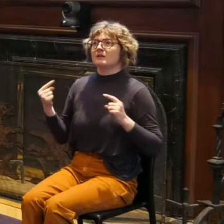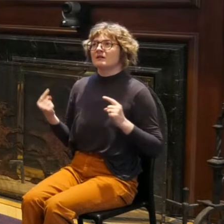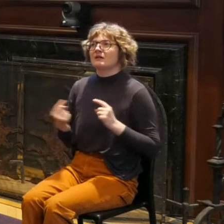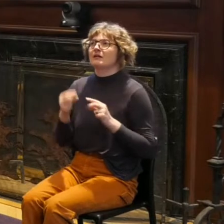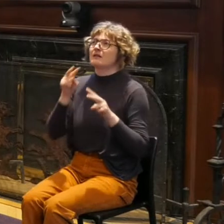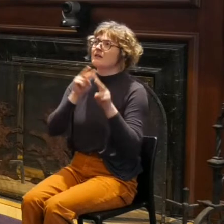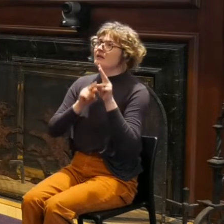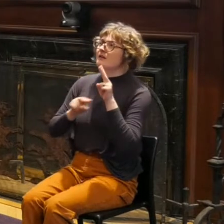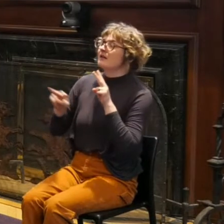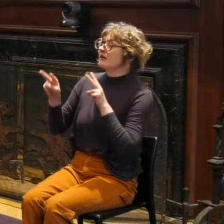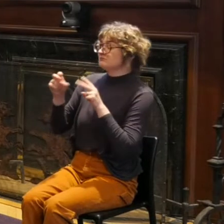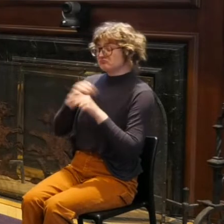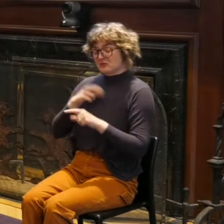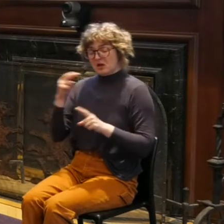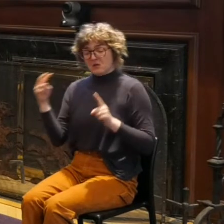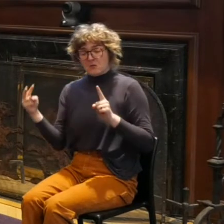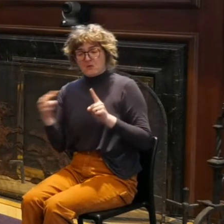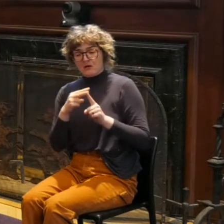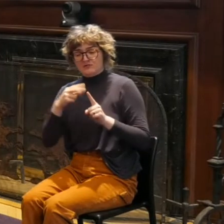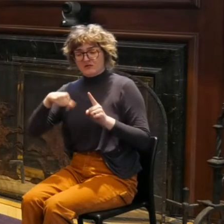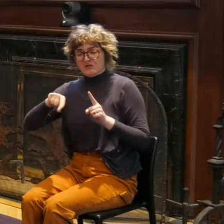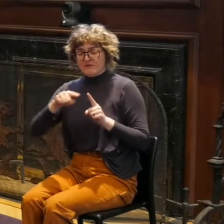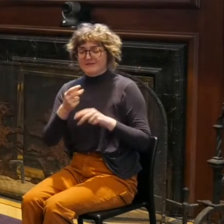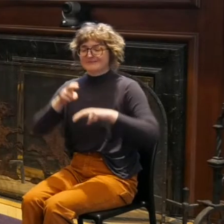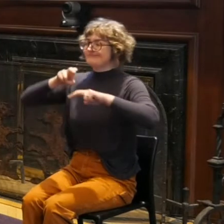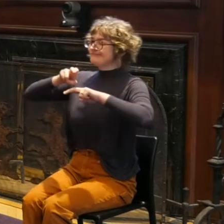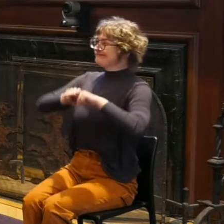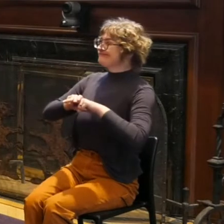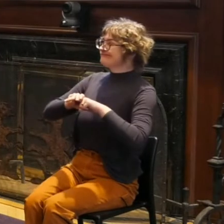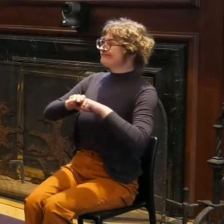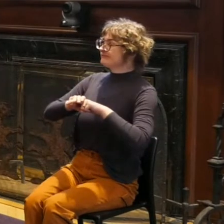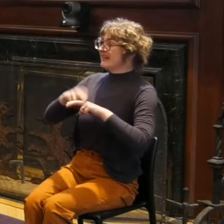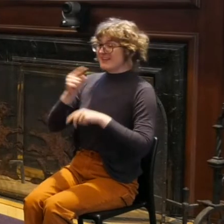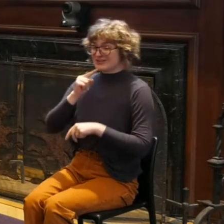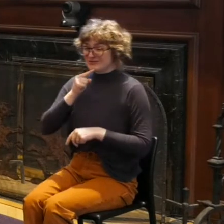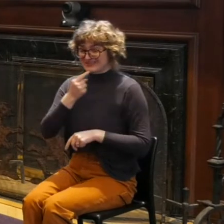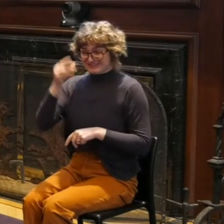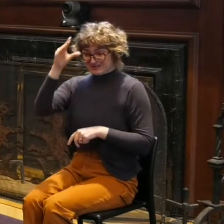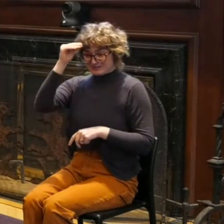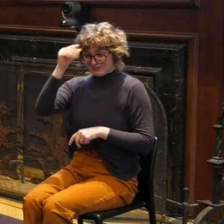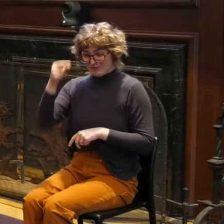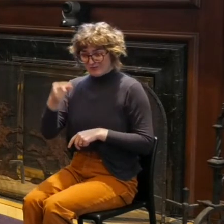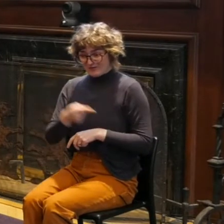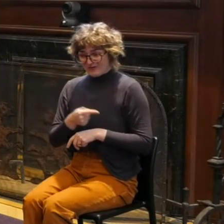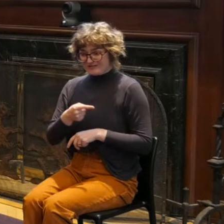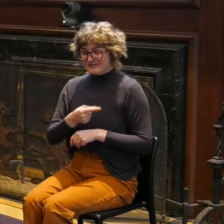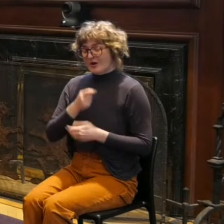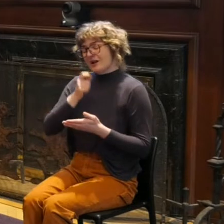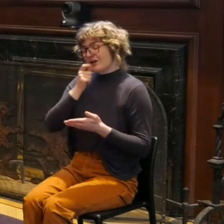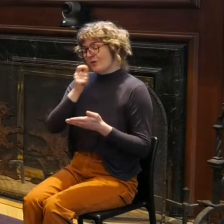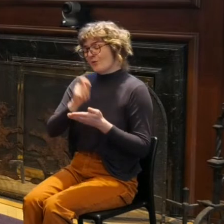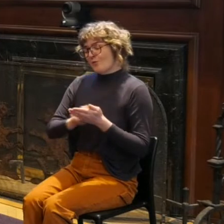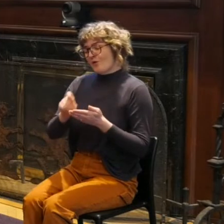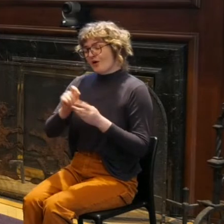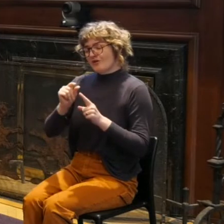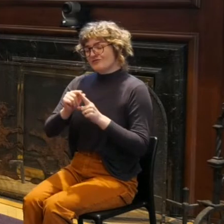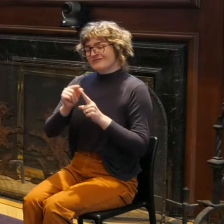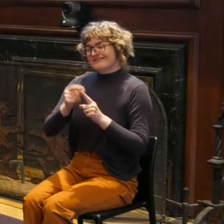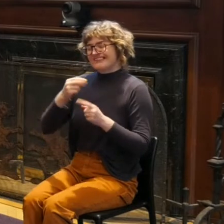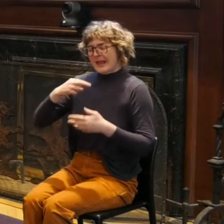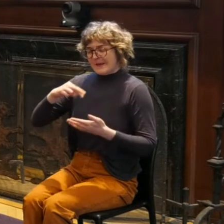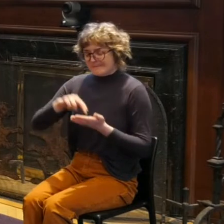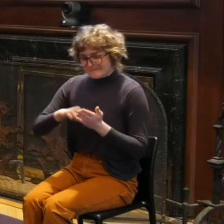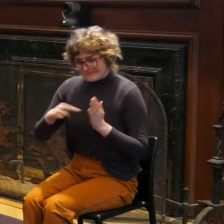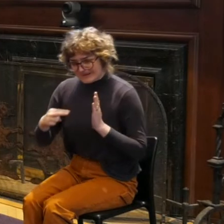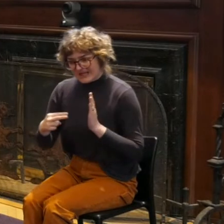I watched them sitting on his stoop. These are serious boys, writing words they mean,